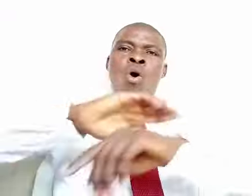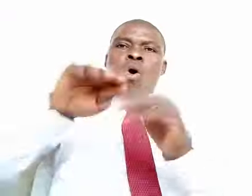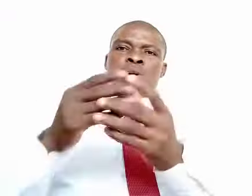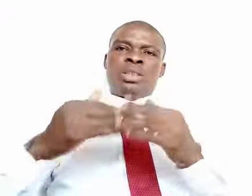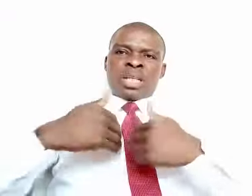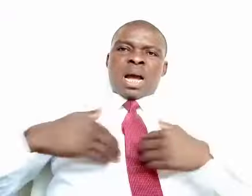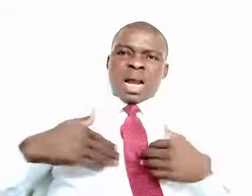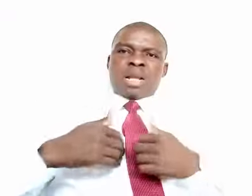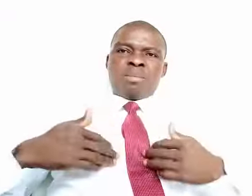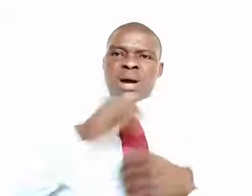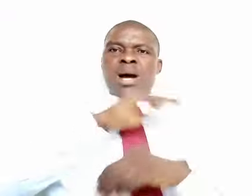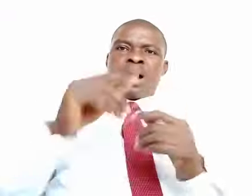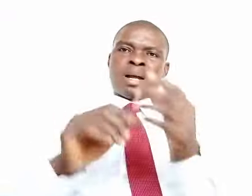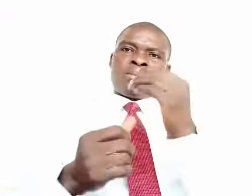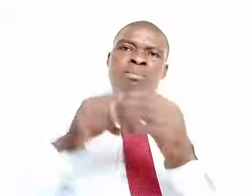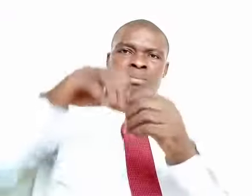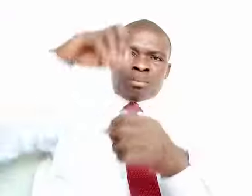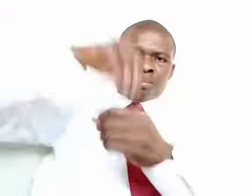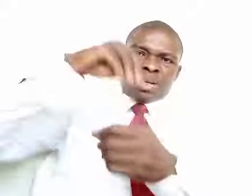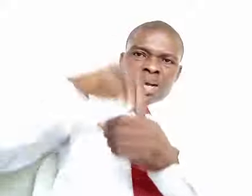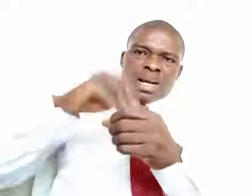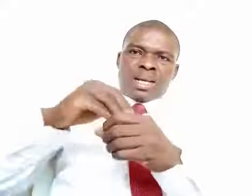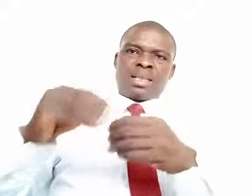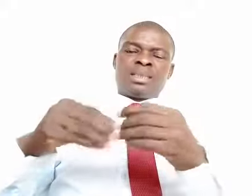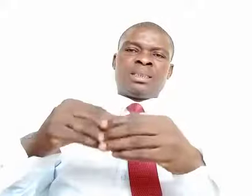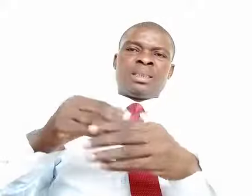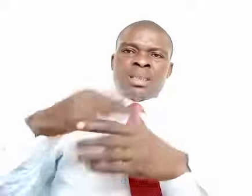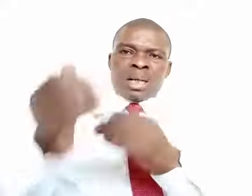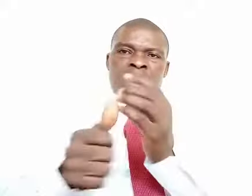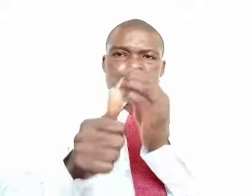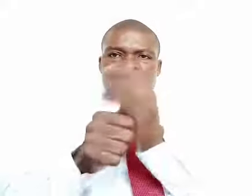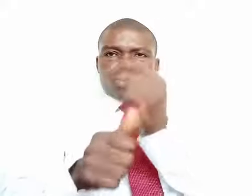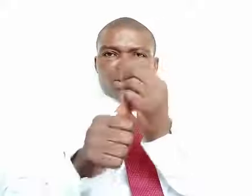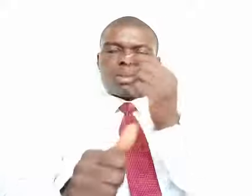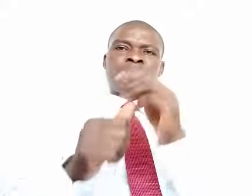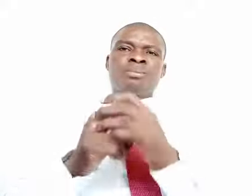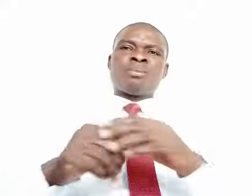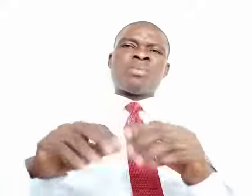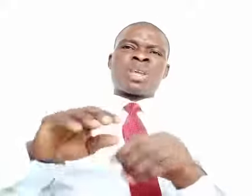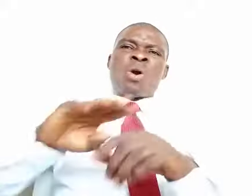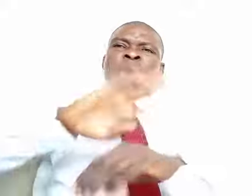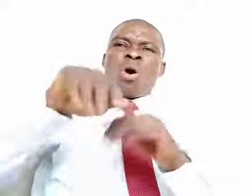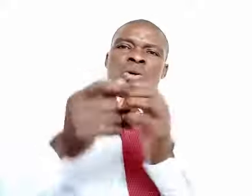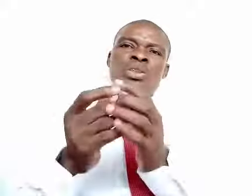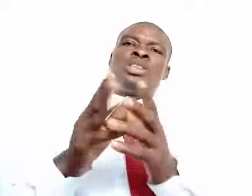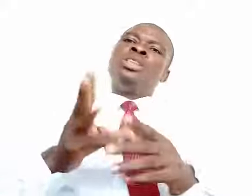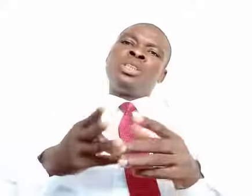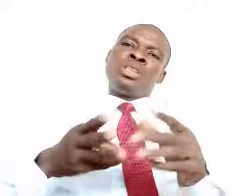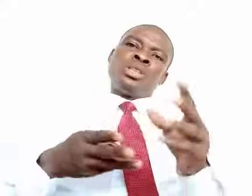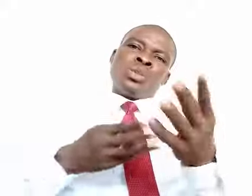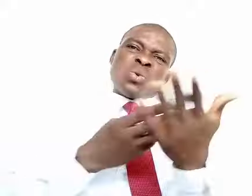matter. The bodies of living things generate waste products from activities such